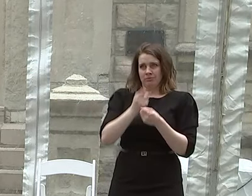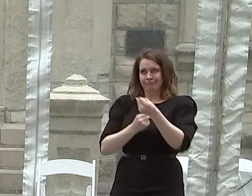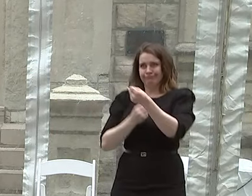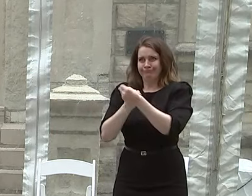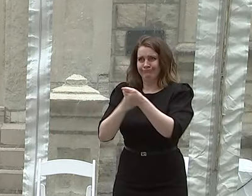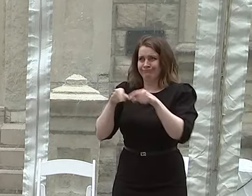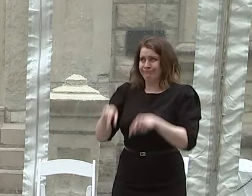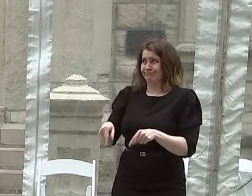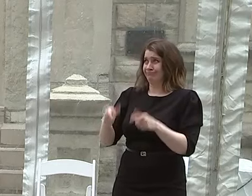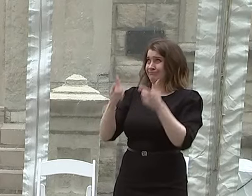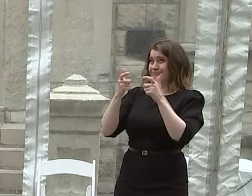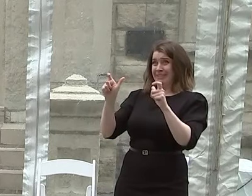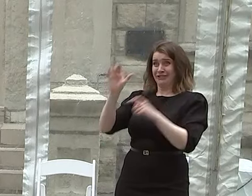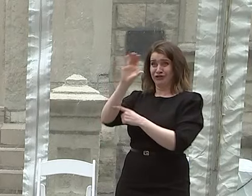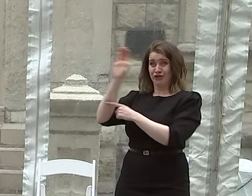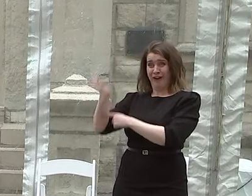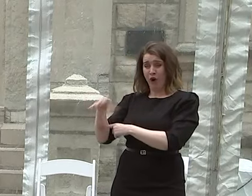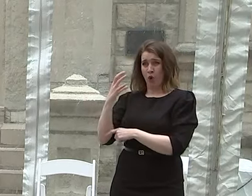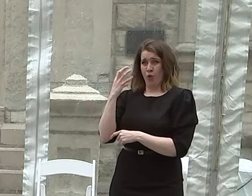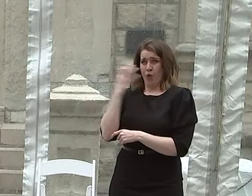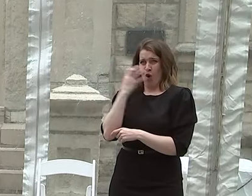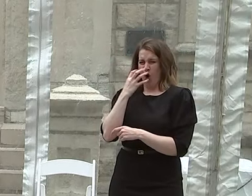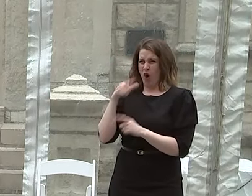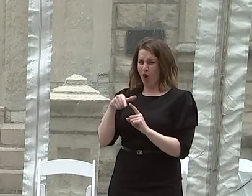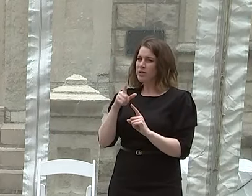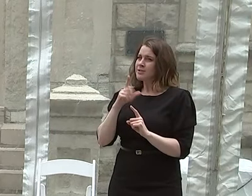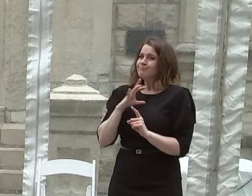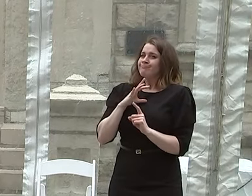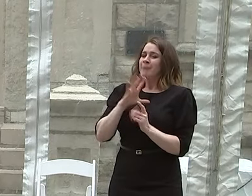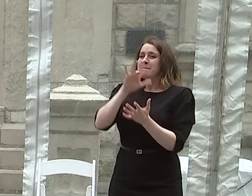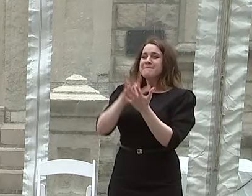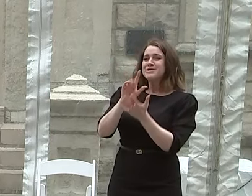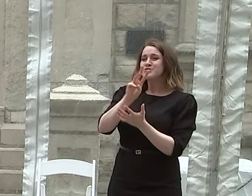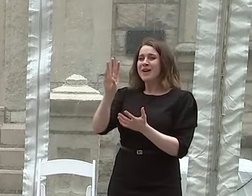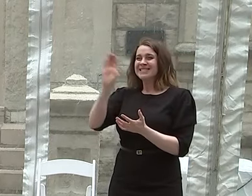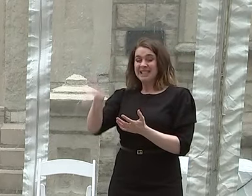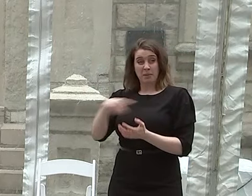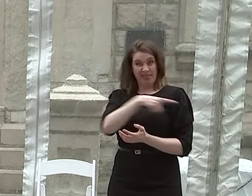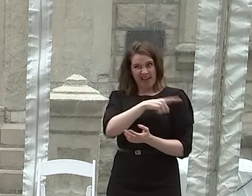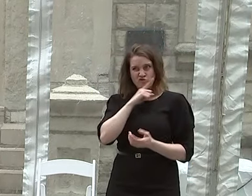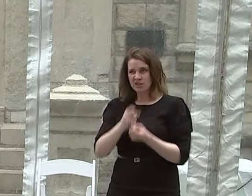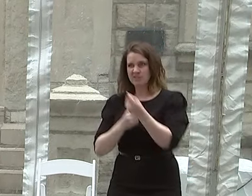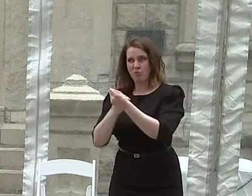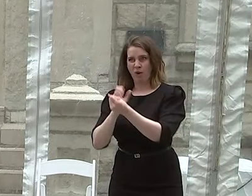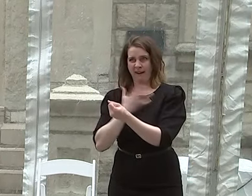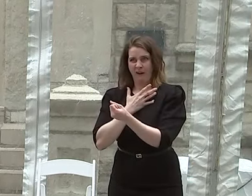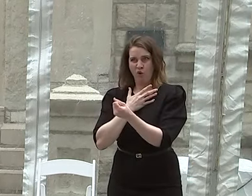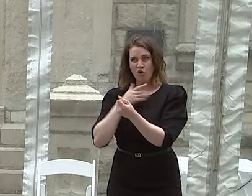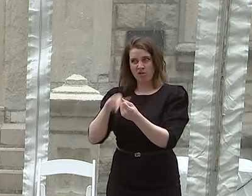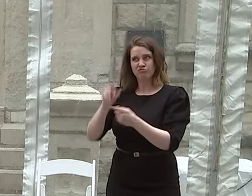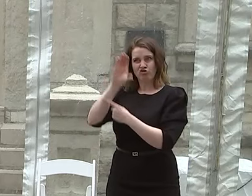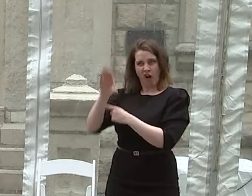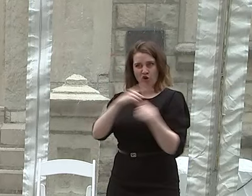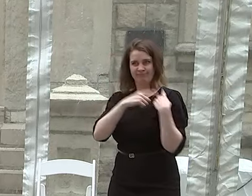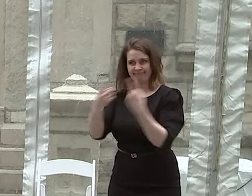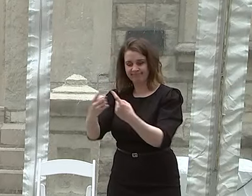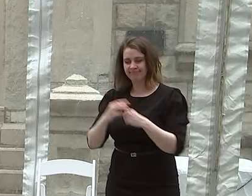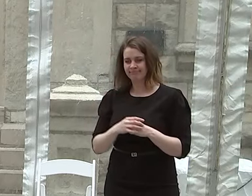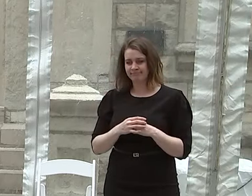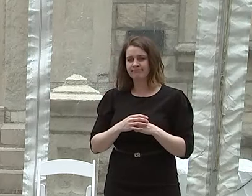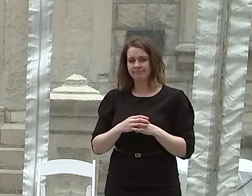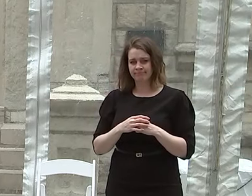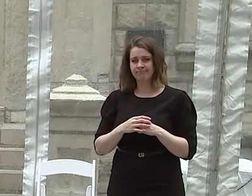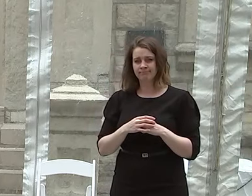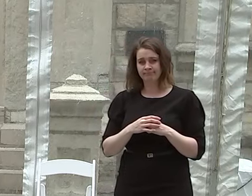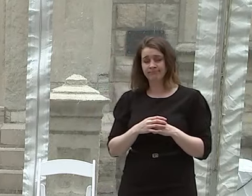metropolitan gem of the Midwest from the very beginning. I've seen many people and